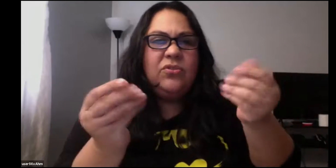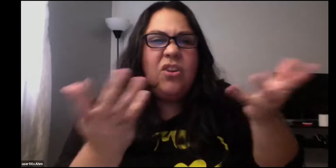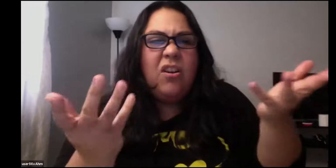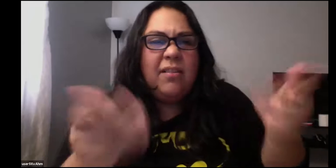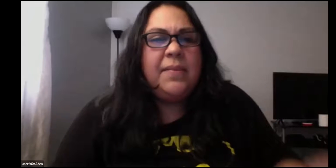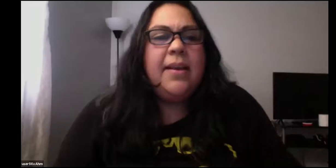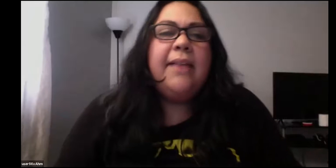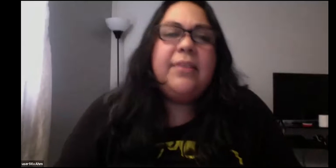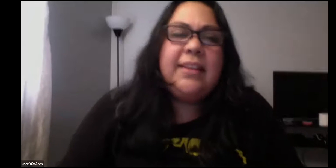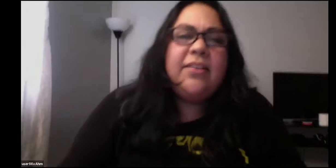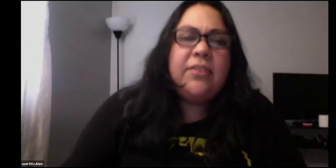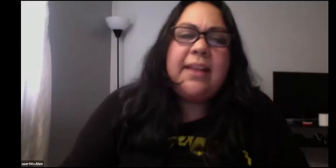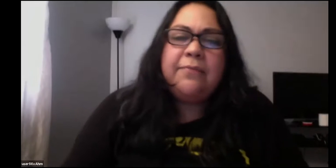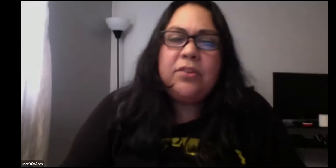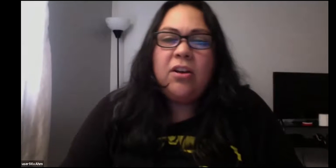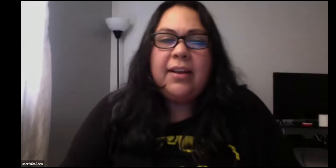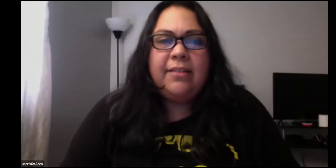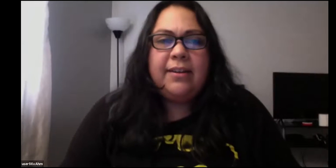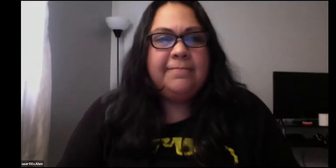Chalk. Have you seen another sign for chalk, Erin?